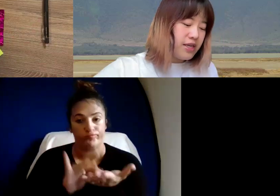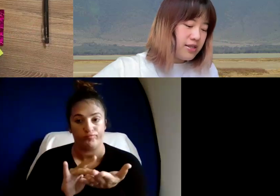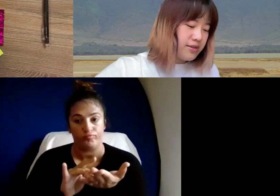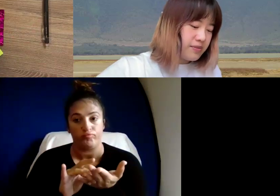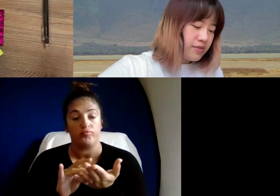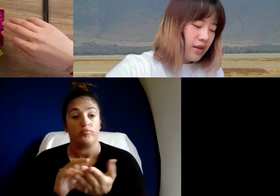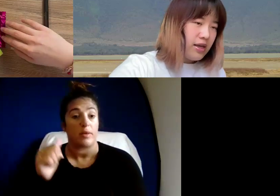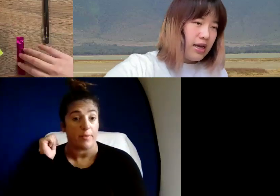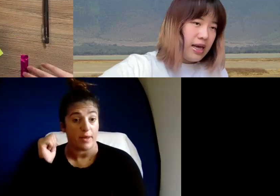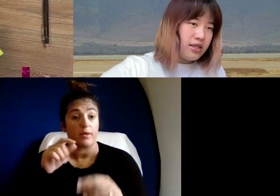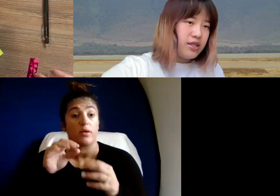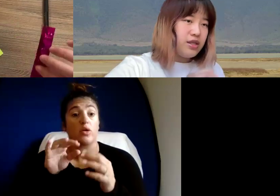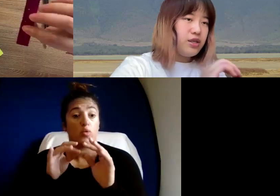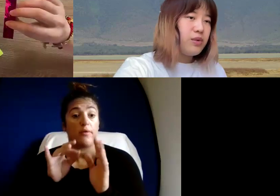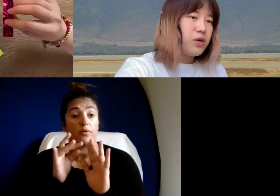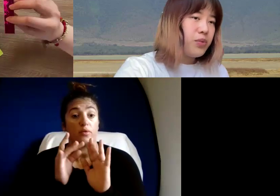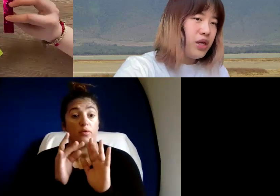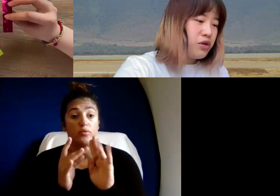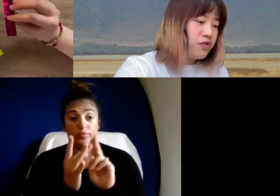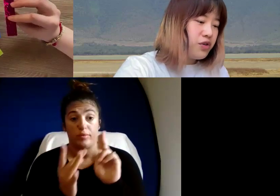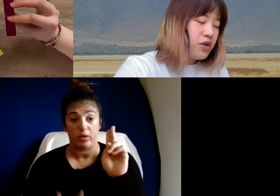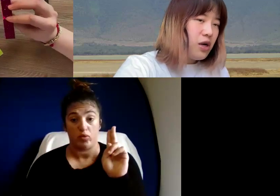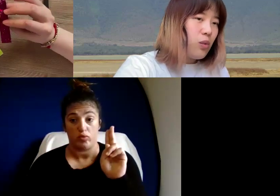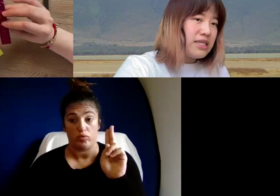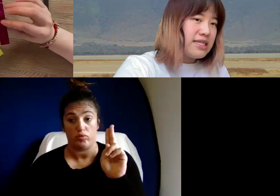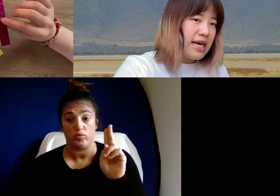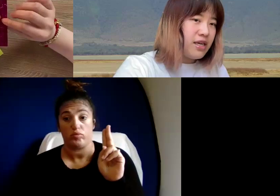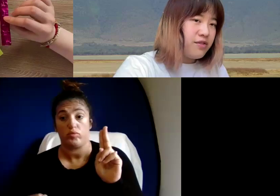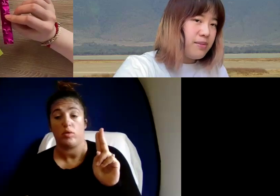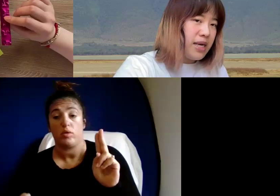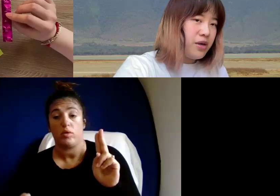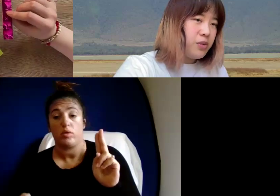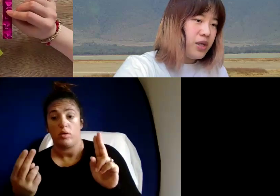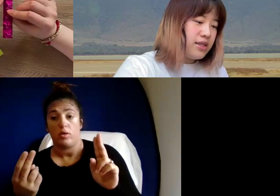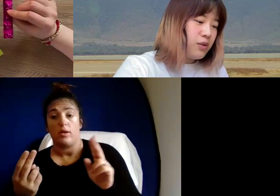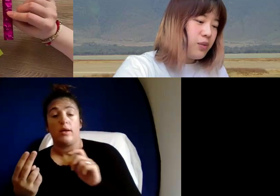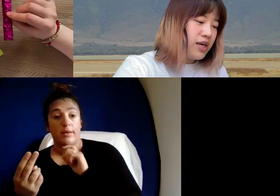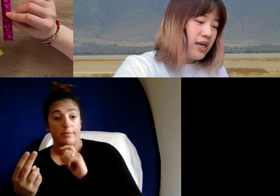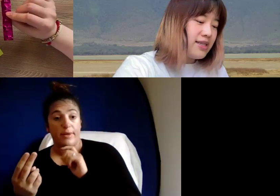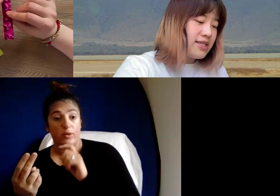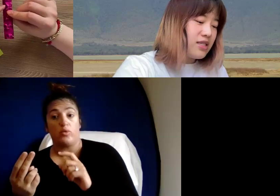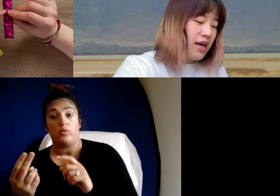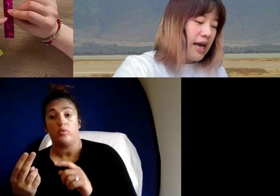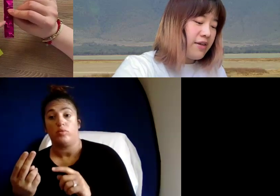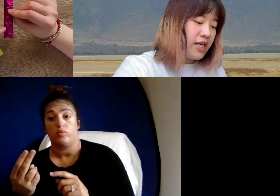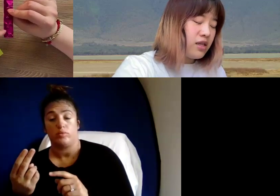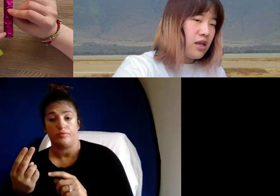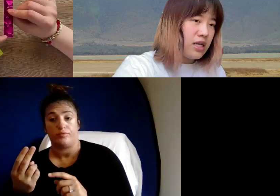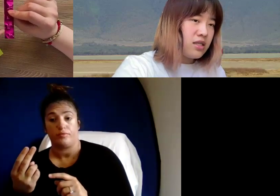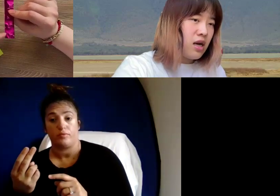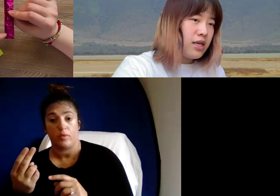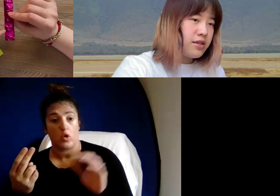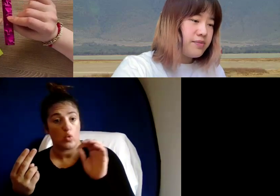back of it, and you will put it over one side of the metal where it does not have